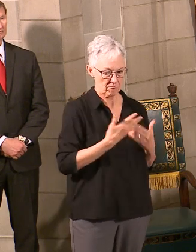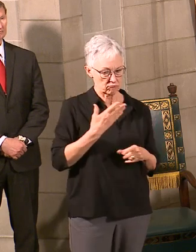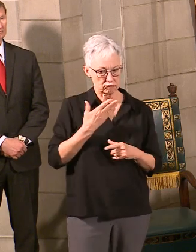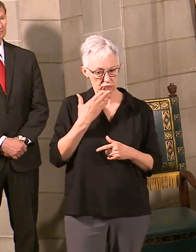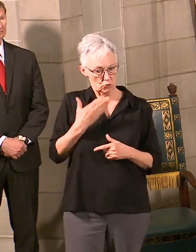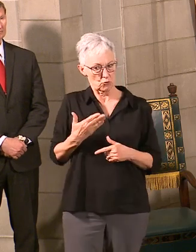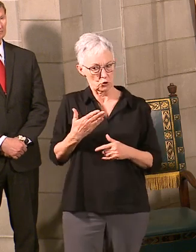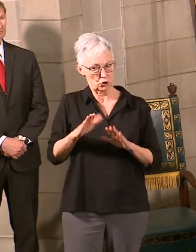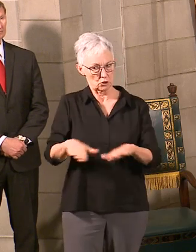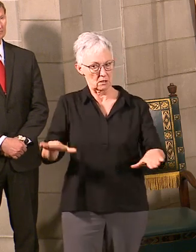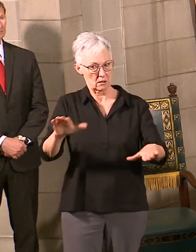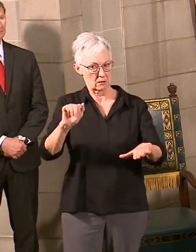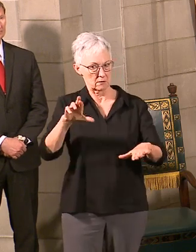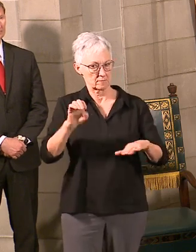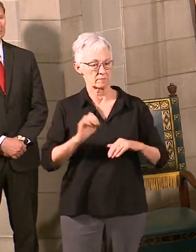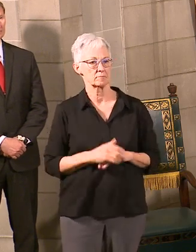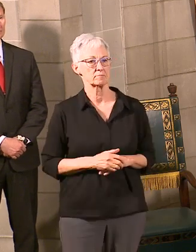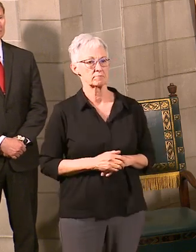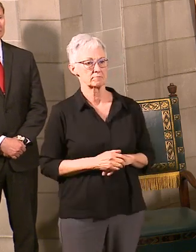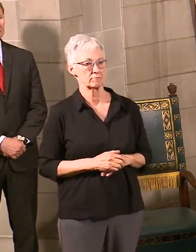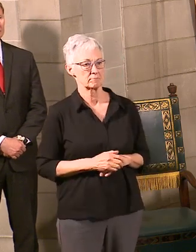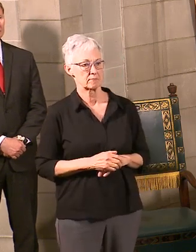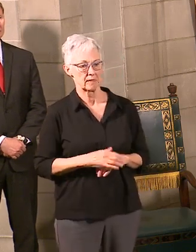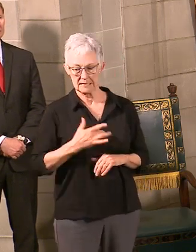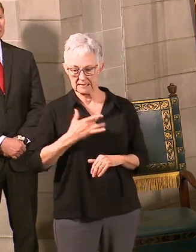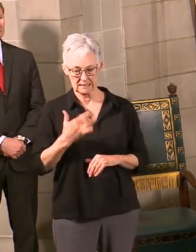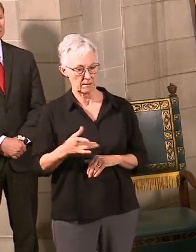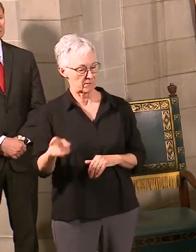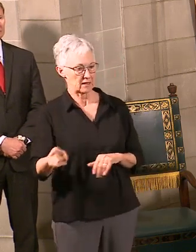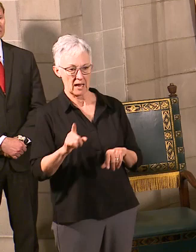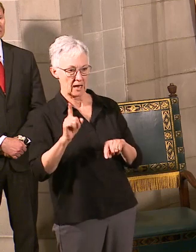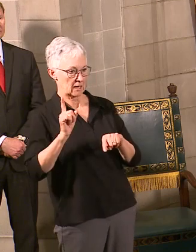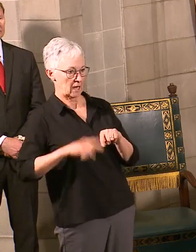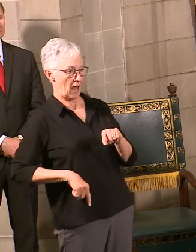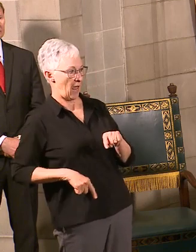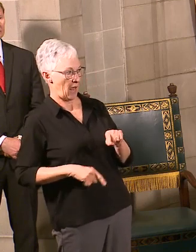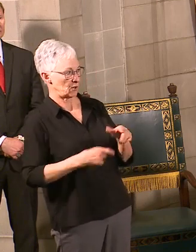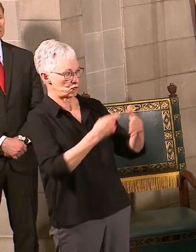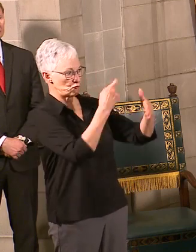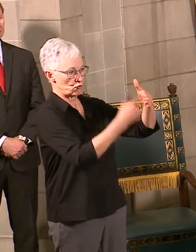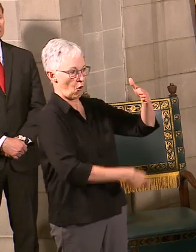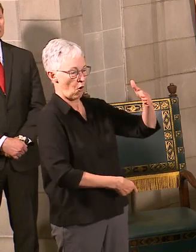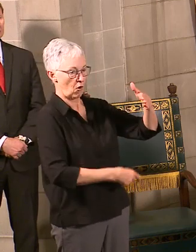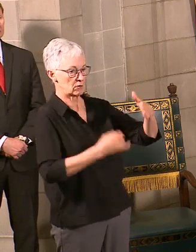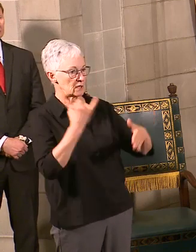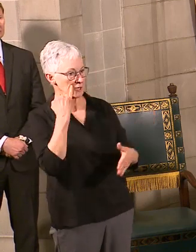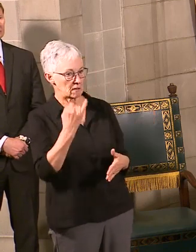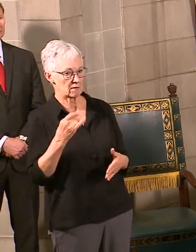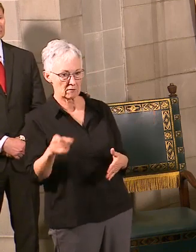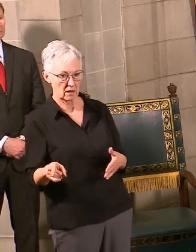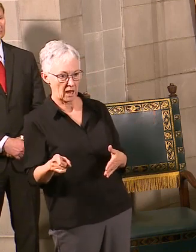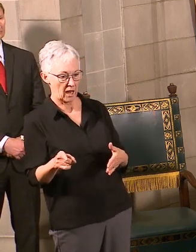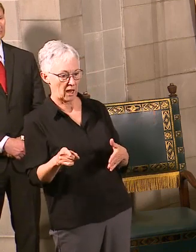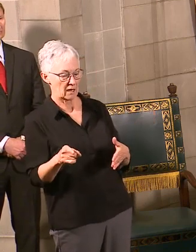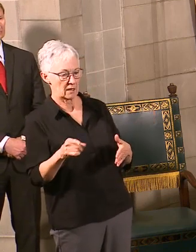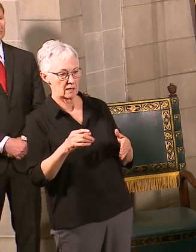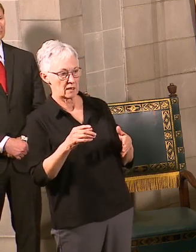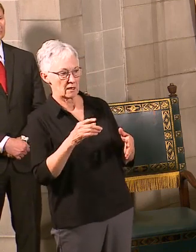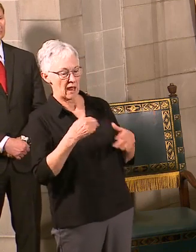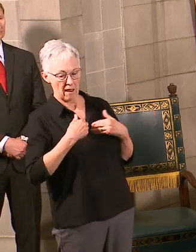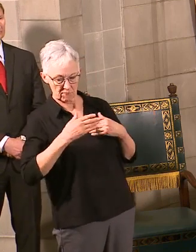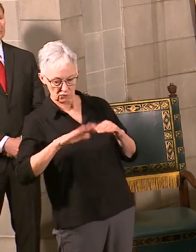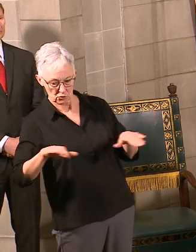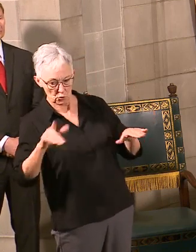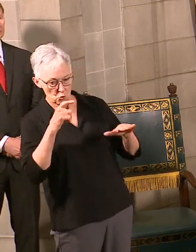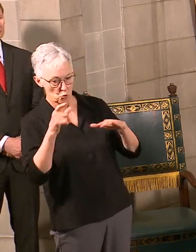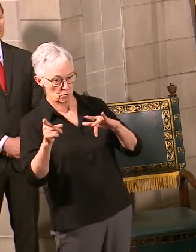care program is eligible to bill for absent days as long as they remain open or if they reopen. As child care